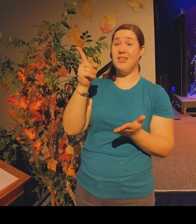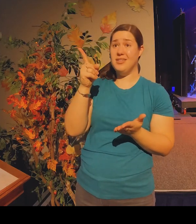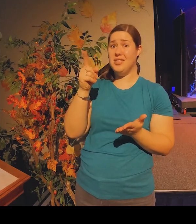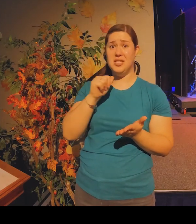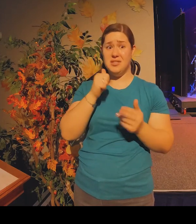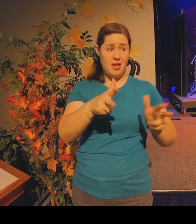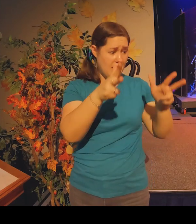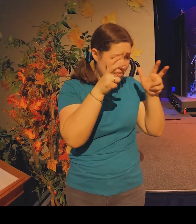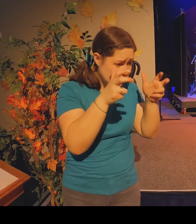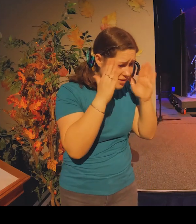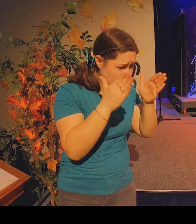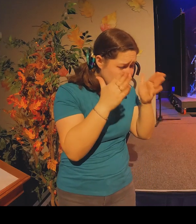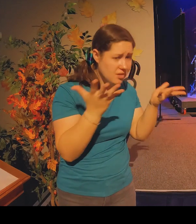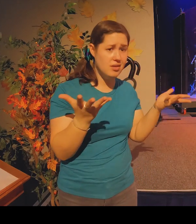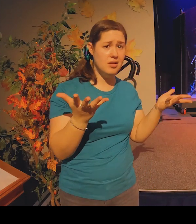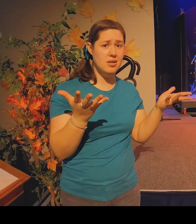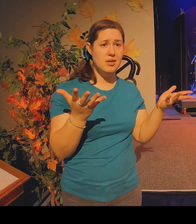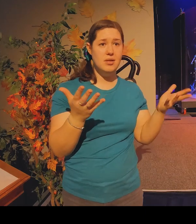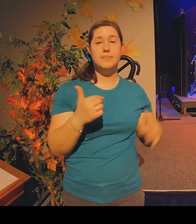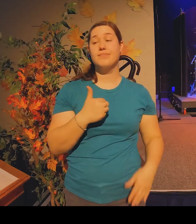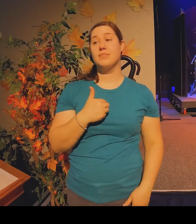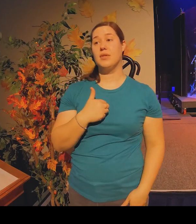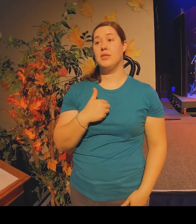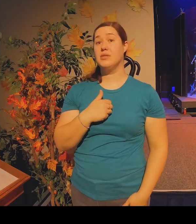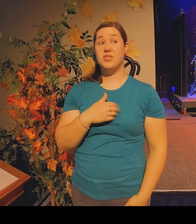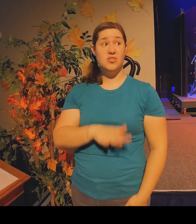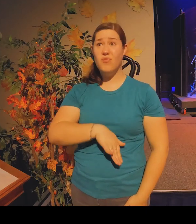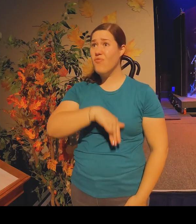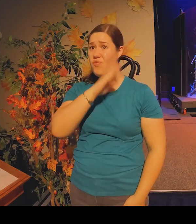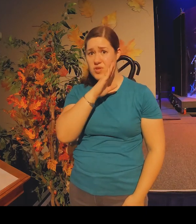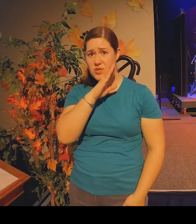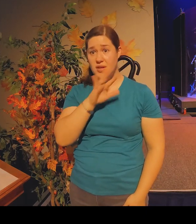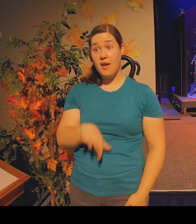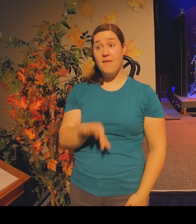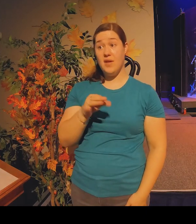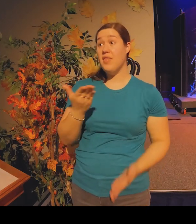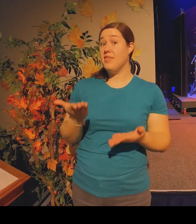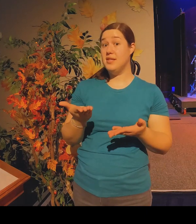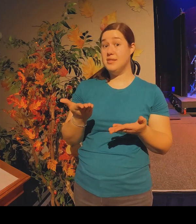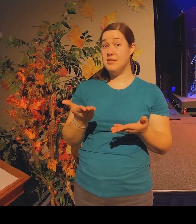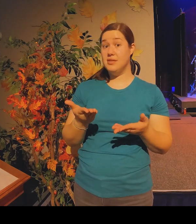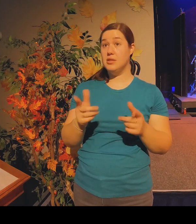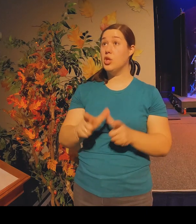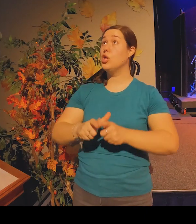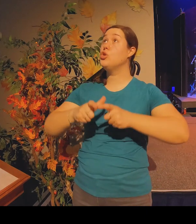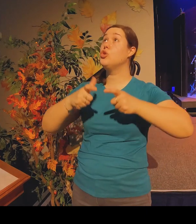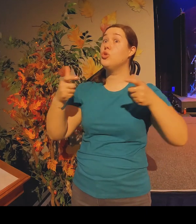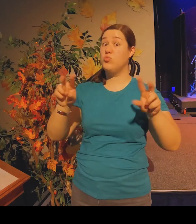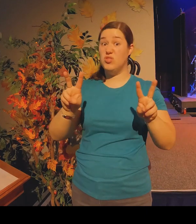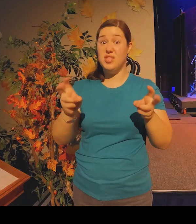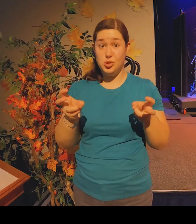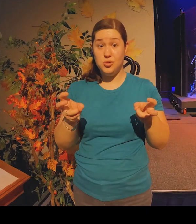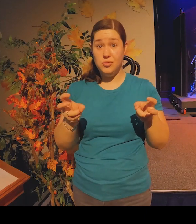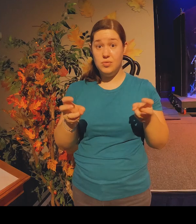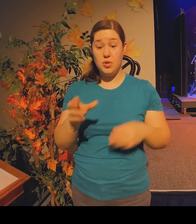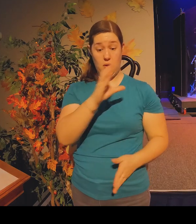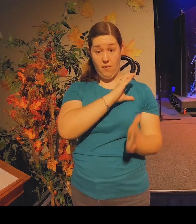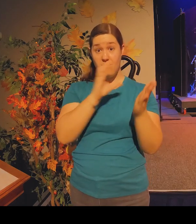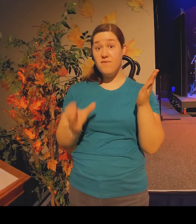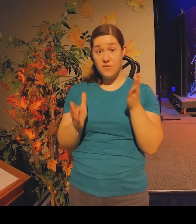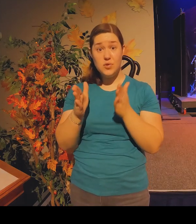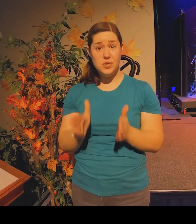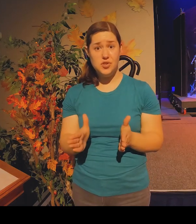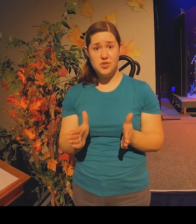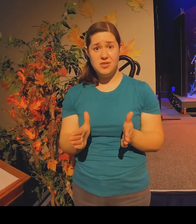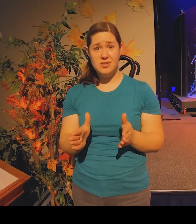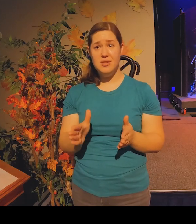And I found that this issue is one of the biggest issues for Christians, is unanswered prayer. And it's especially frustrating when